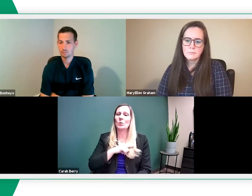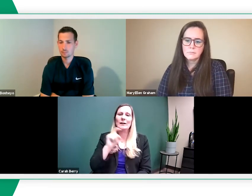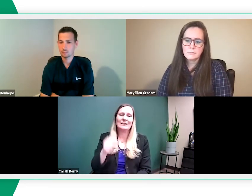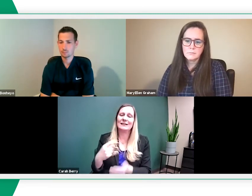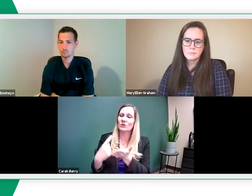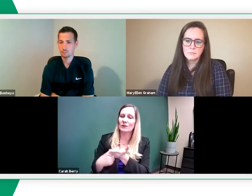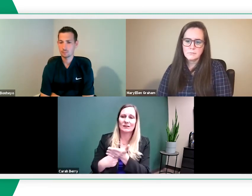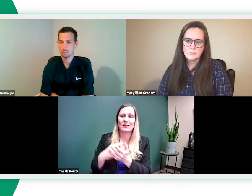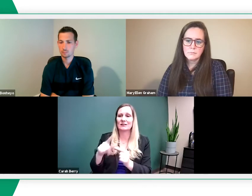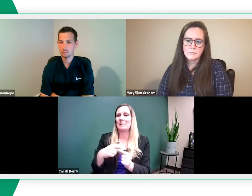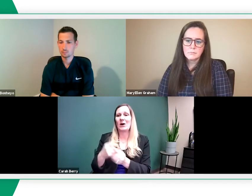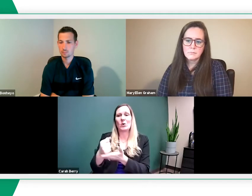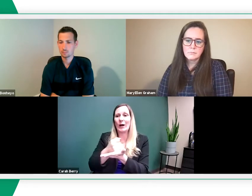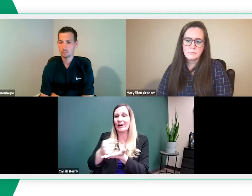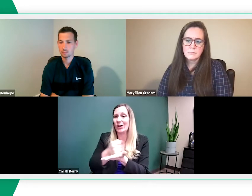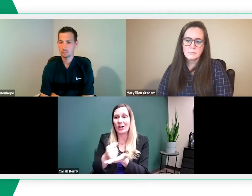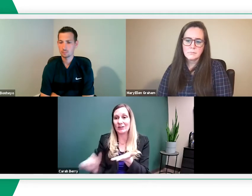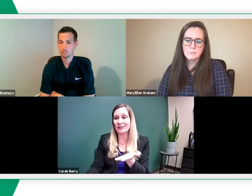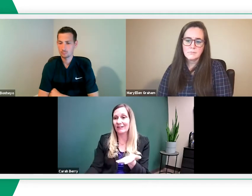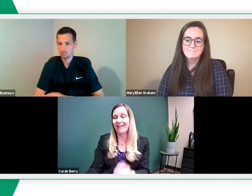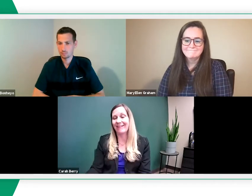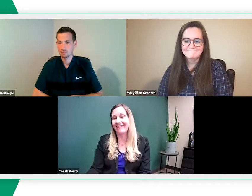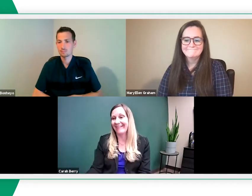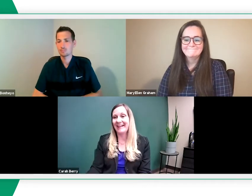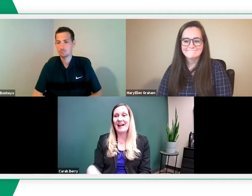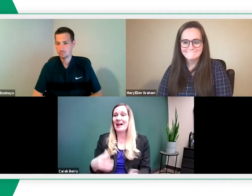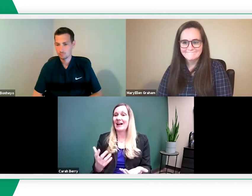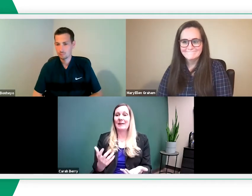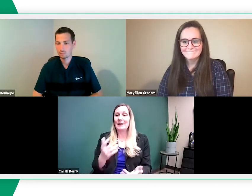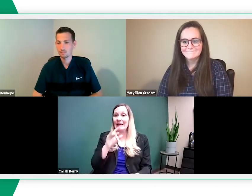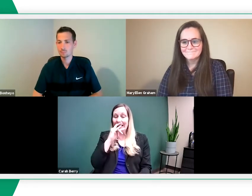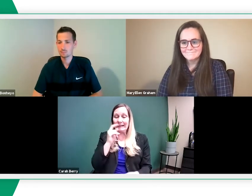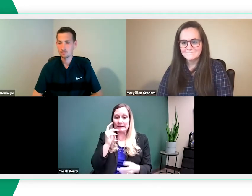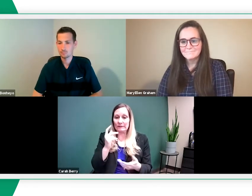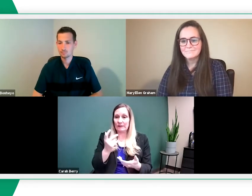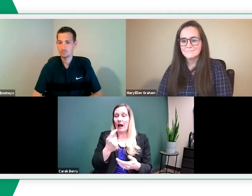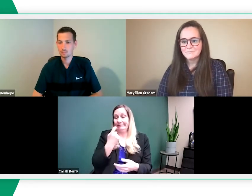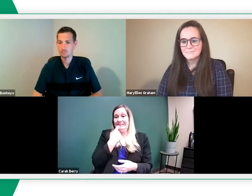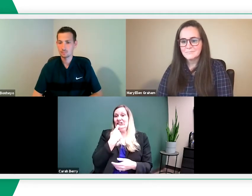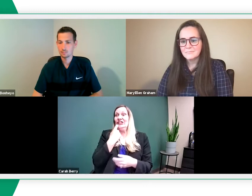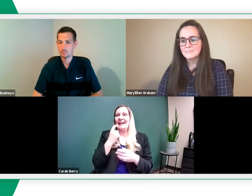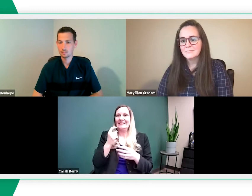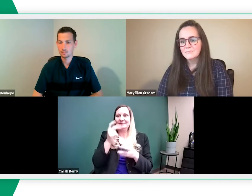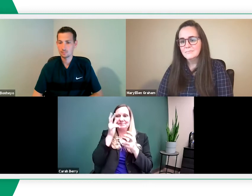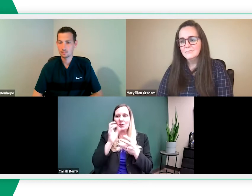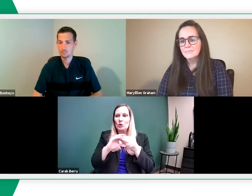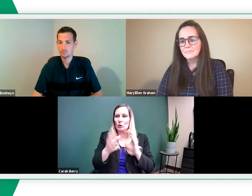impacts. For example, we need to talk about credit cards.